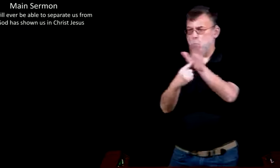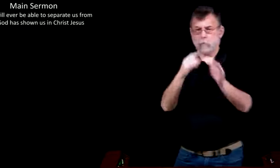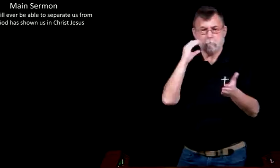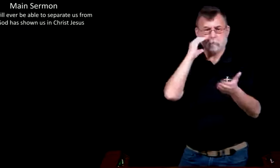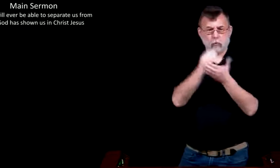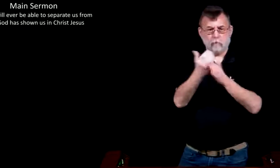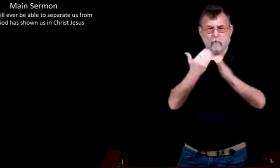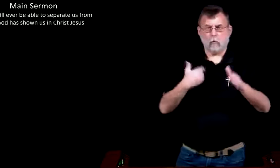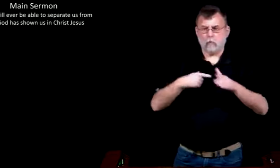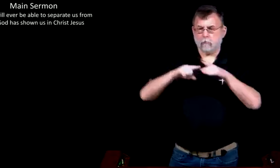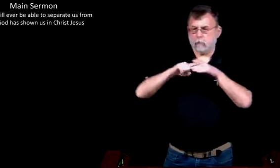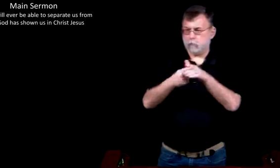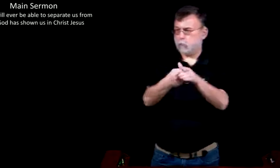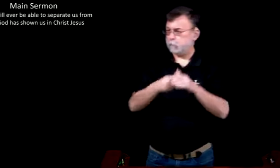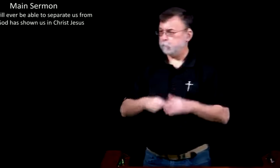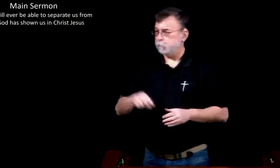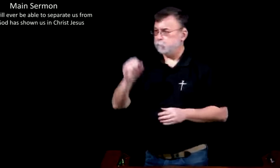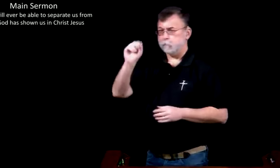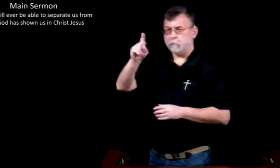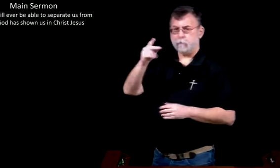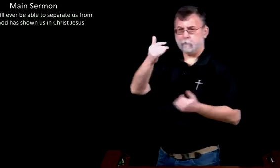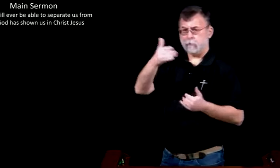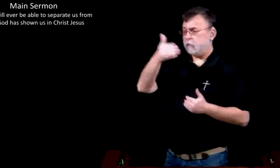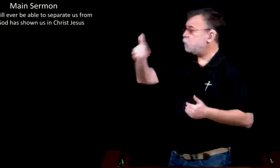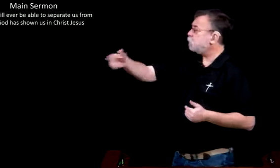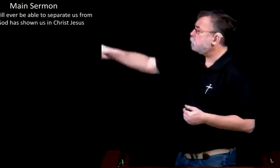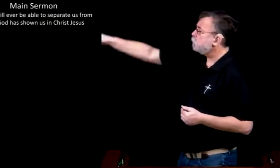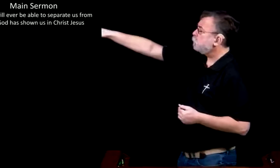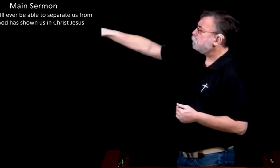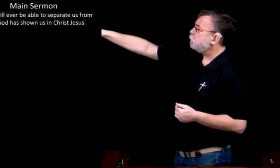Now I want to go ahead and show you a picture that relates to this verse.